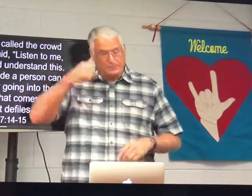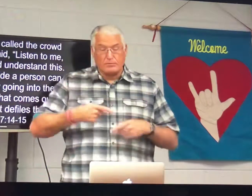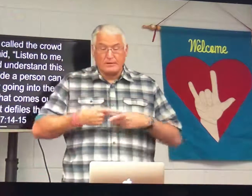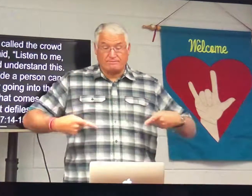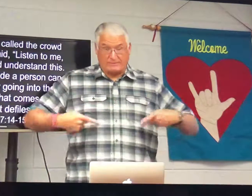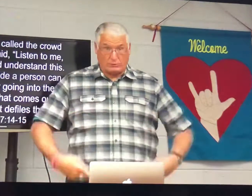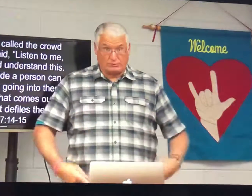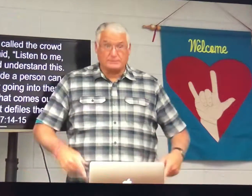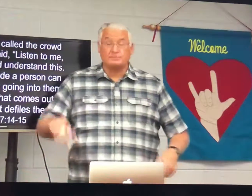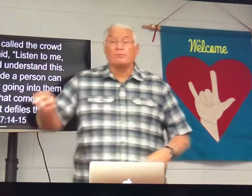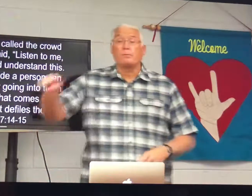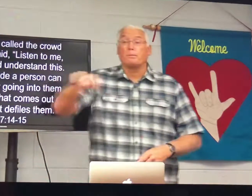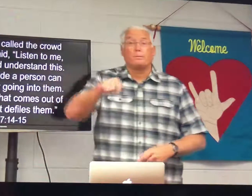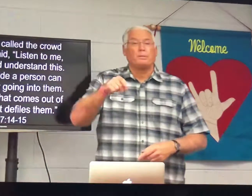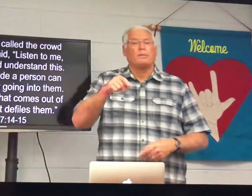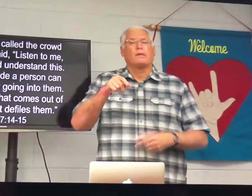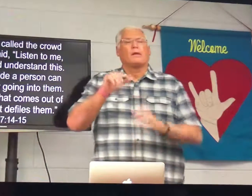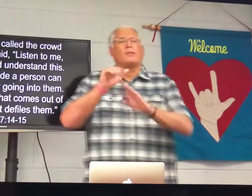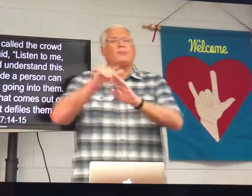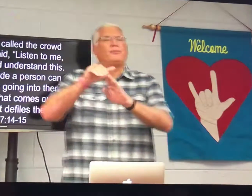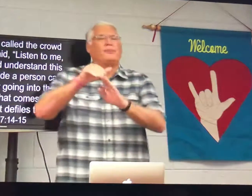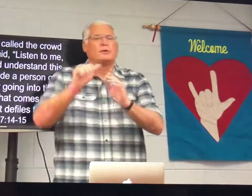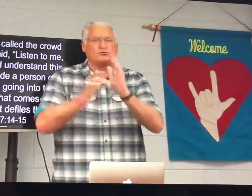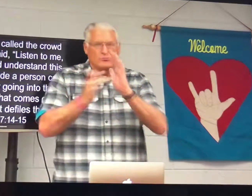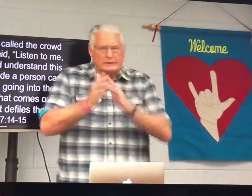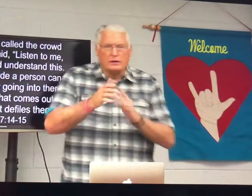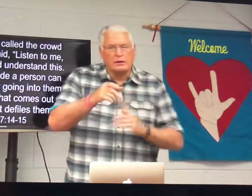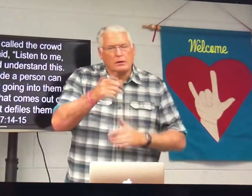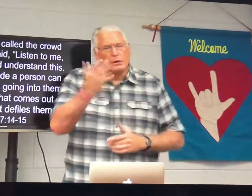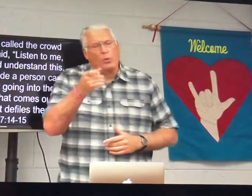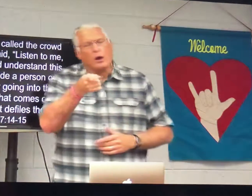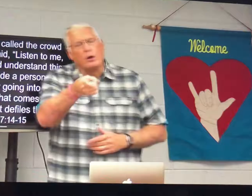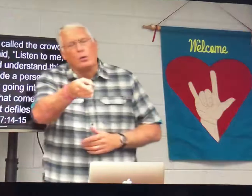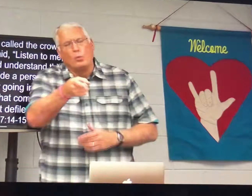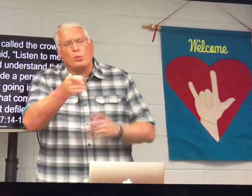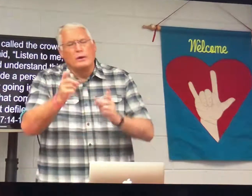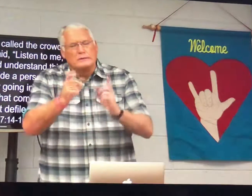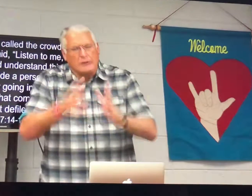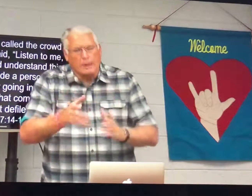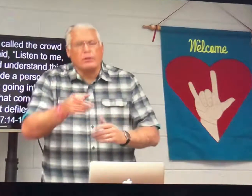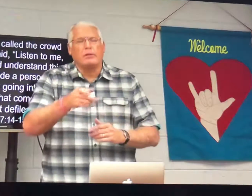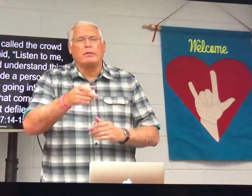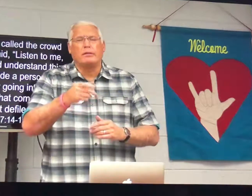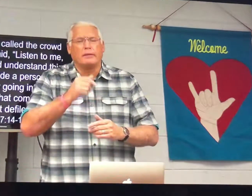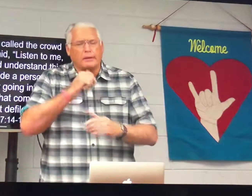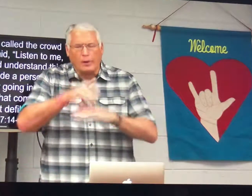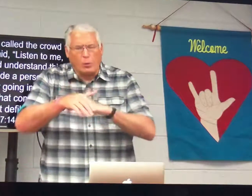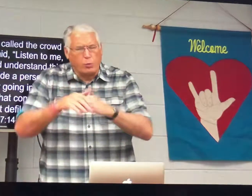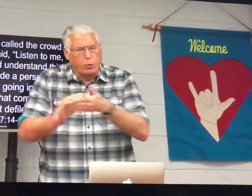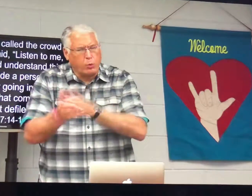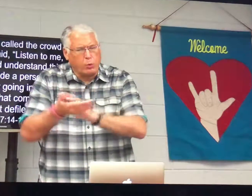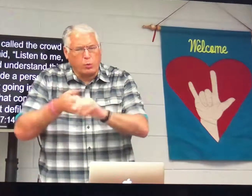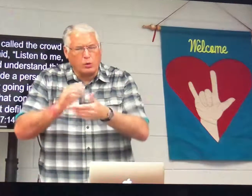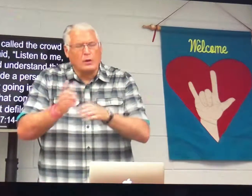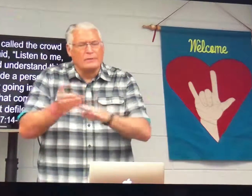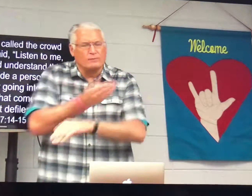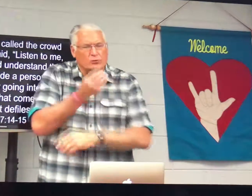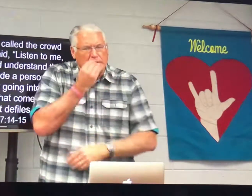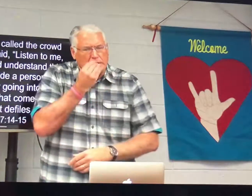here at 364. You know, You're going in the jar. Come here. compare that with Yankee Stadium where it's 399 out in